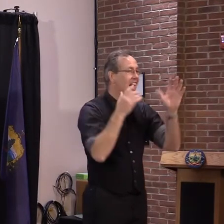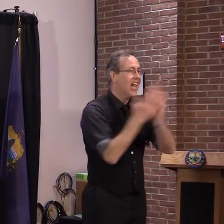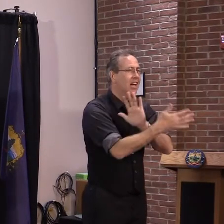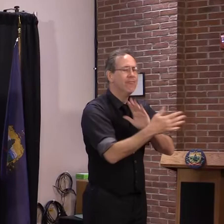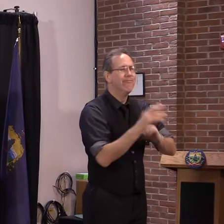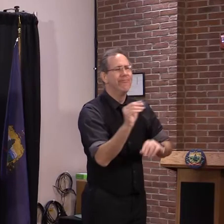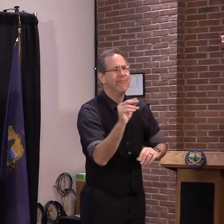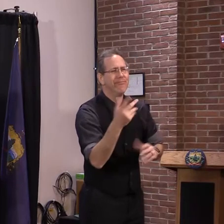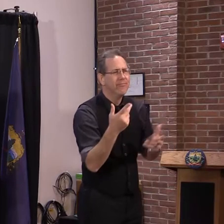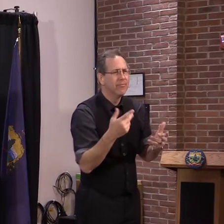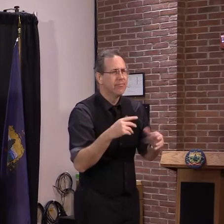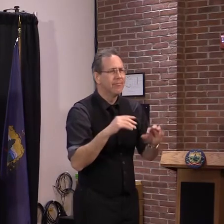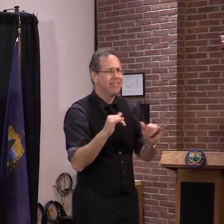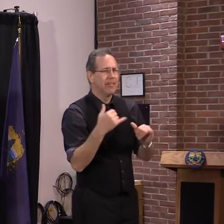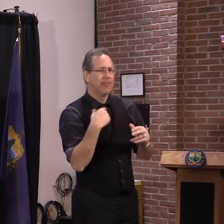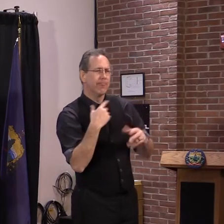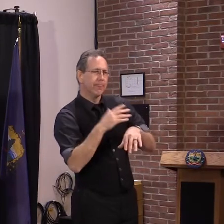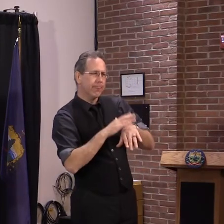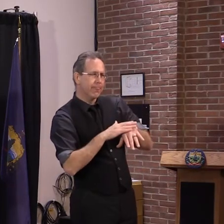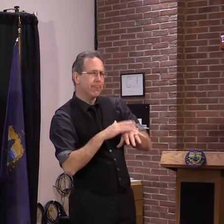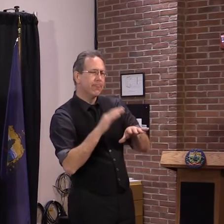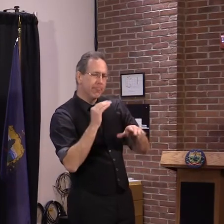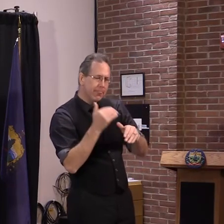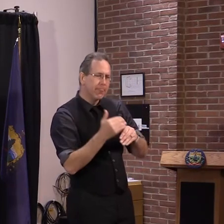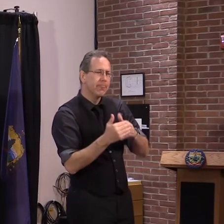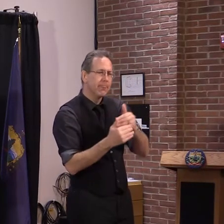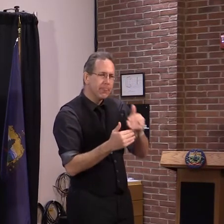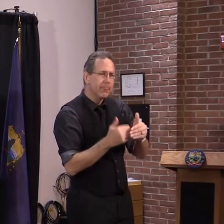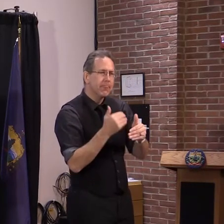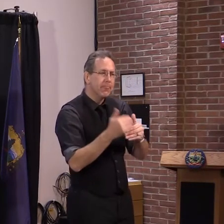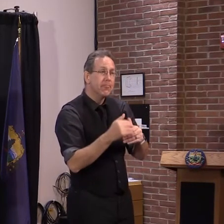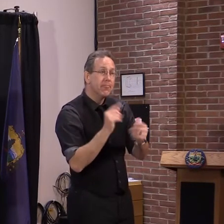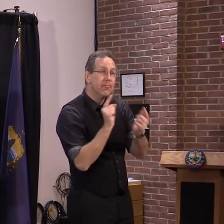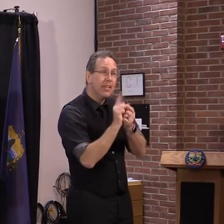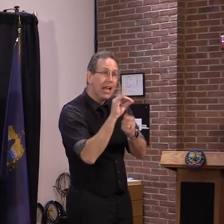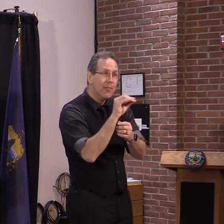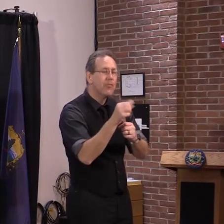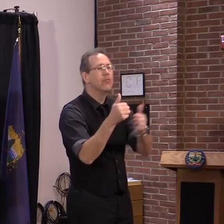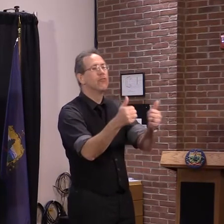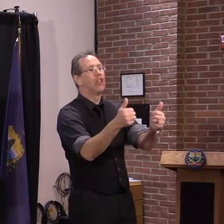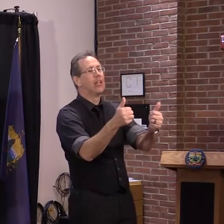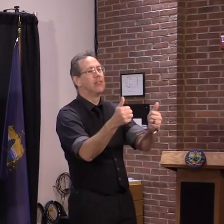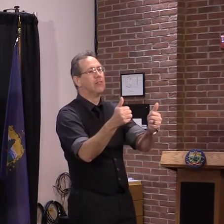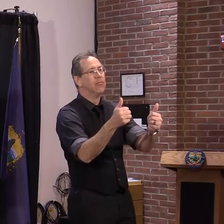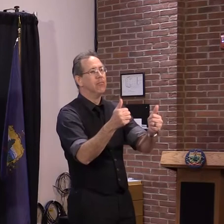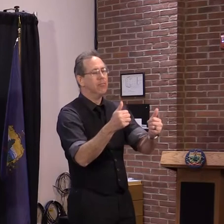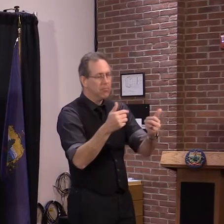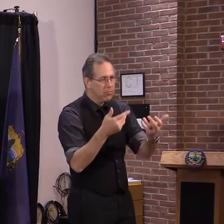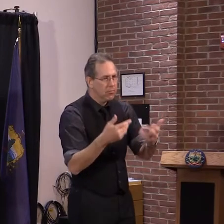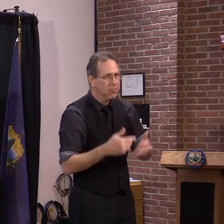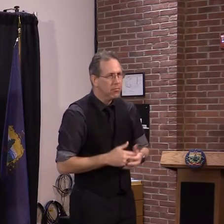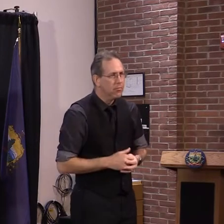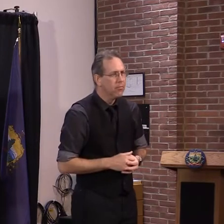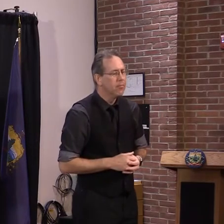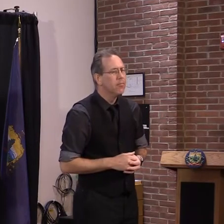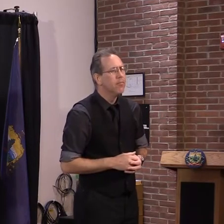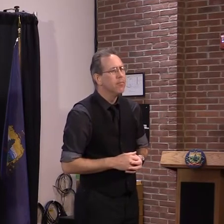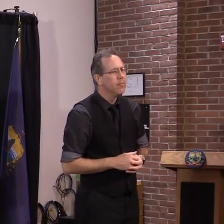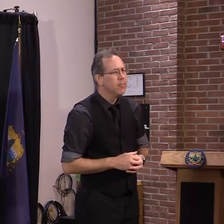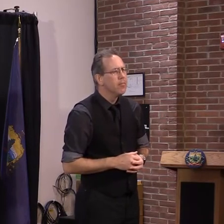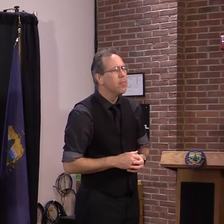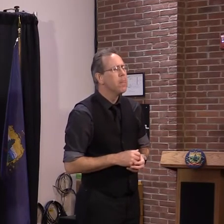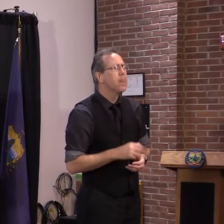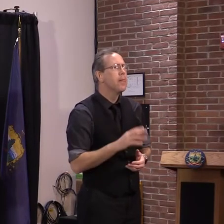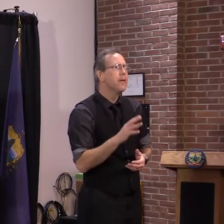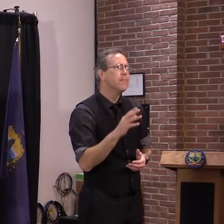Incremental and by design. Secondly, we've seen, I mean, you think back, it wasn't